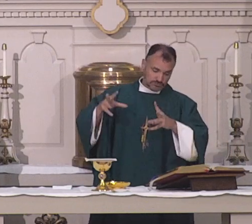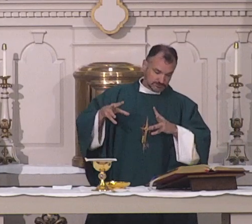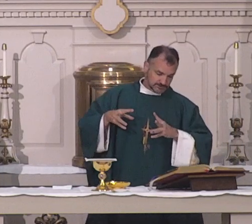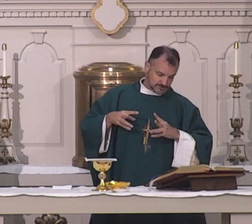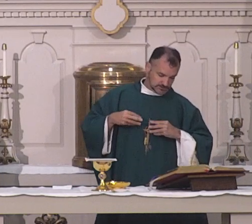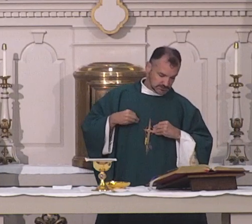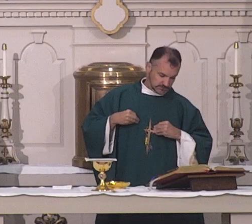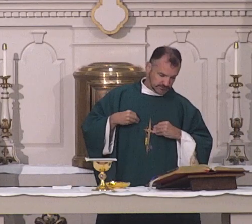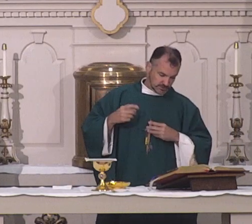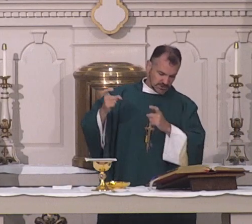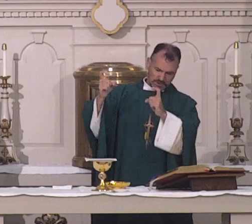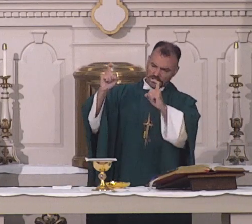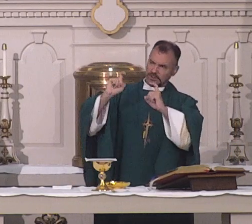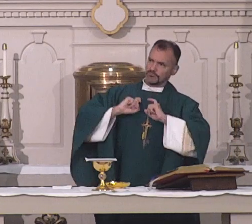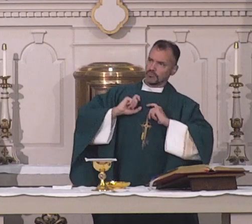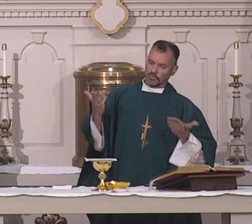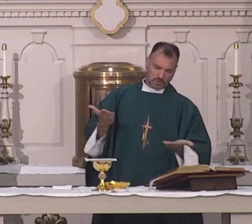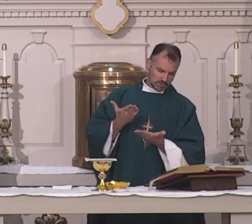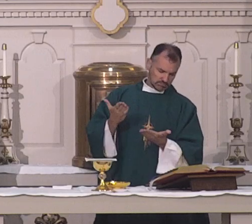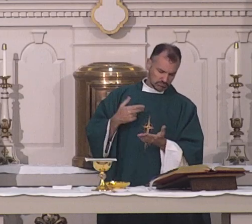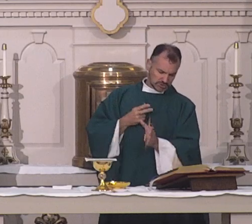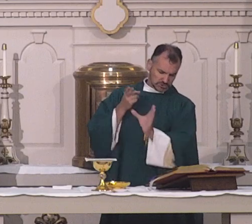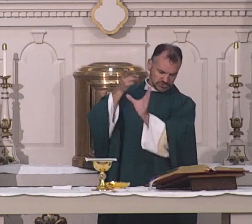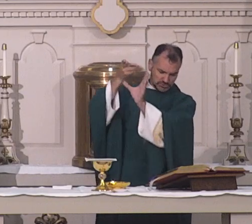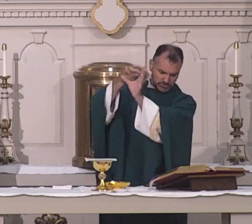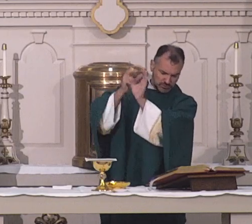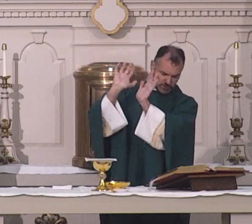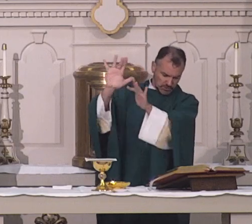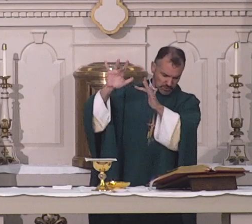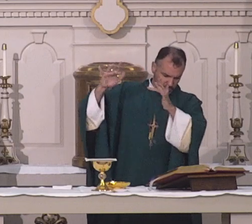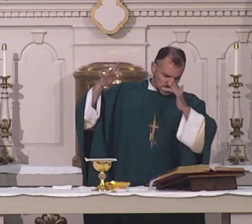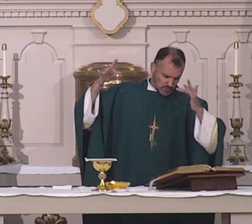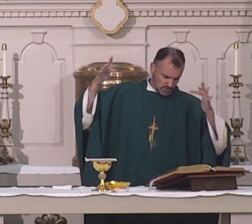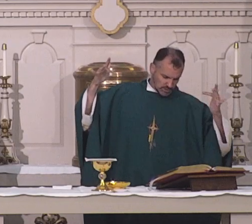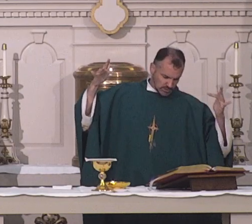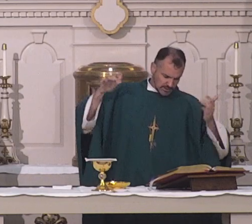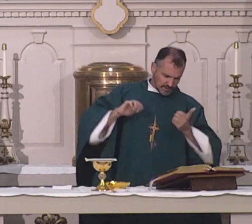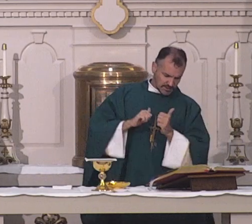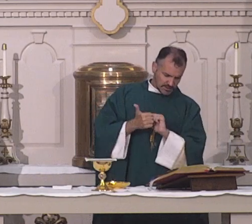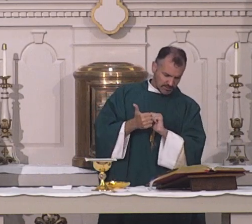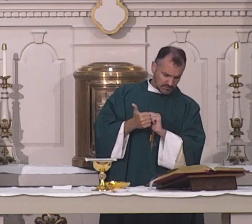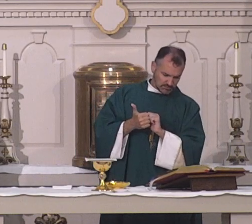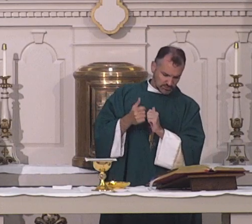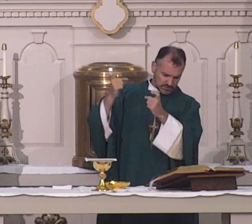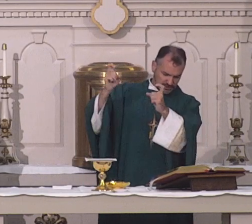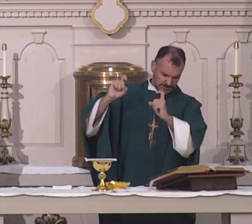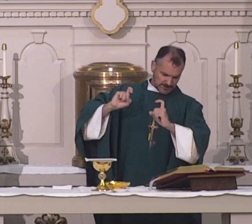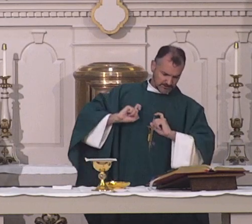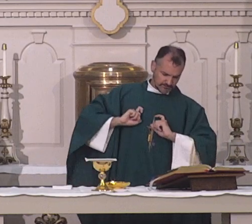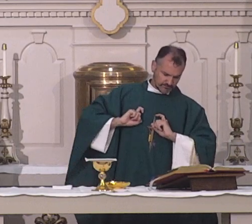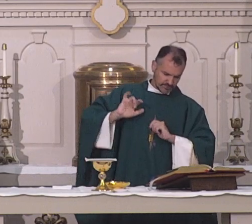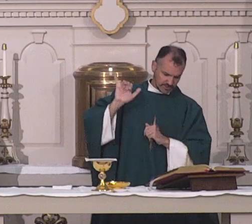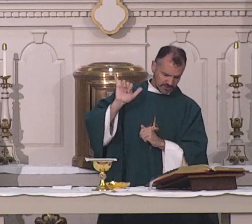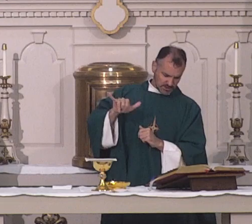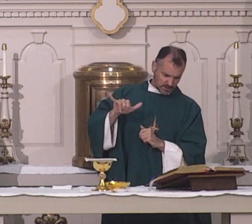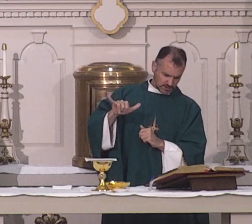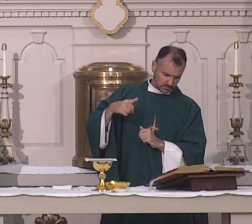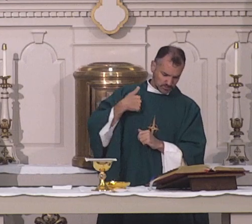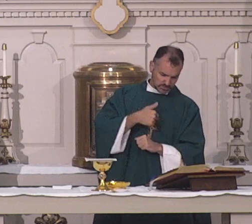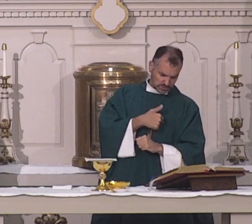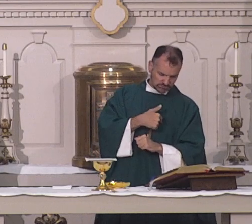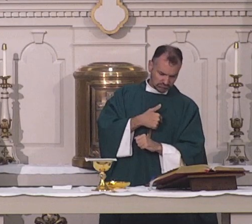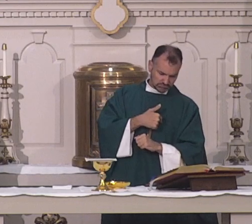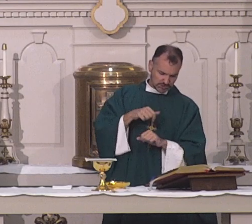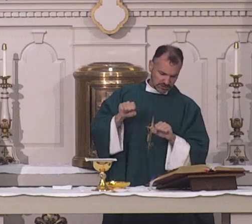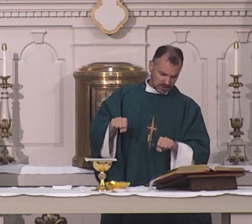Receive our oblation, O Lord, by which is brought about a glorious exchange, that